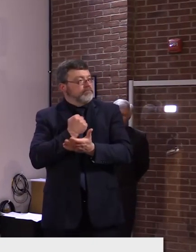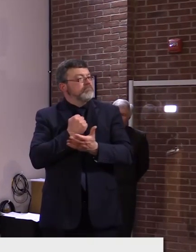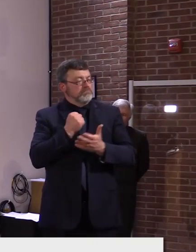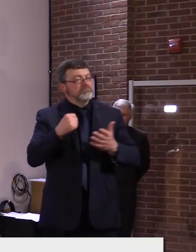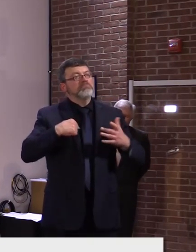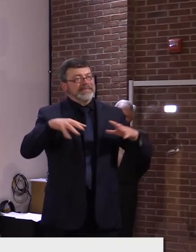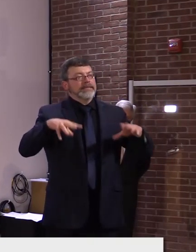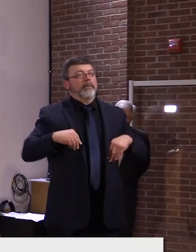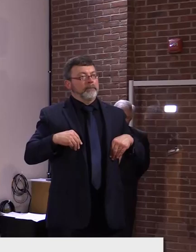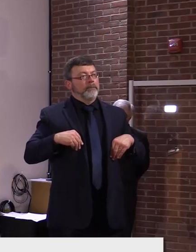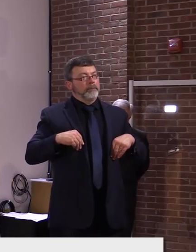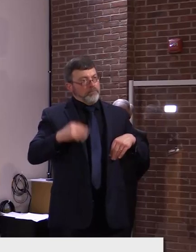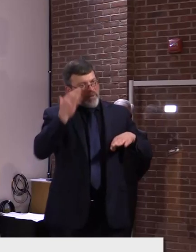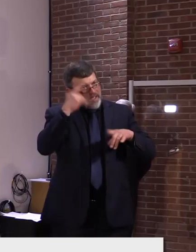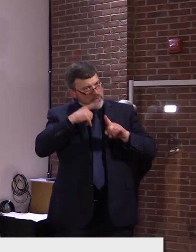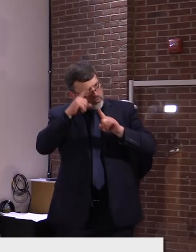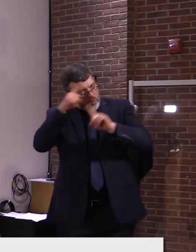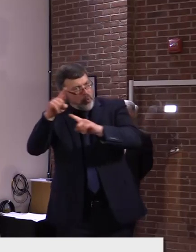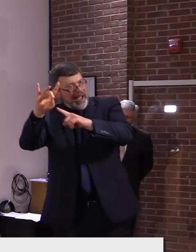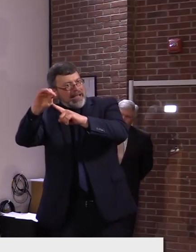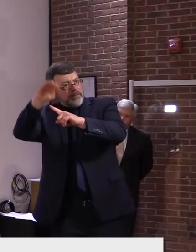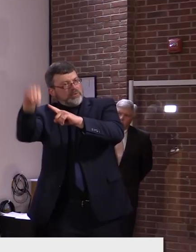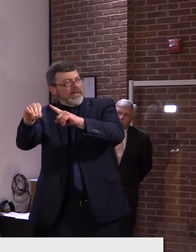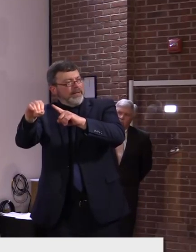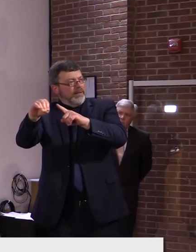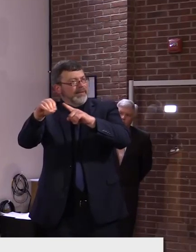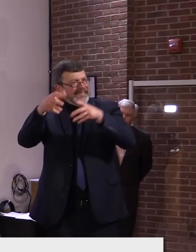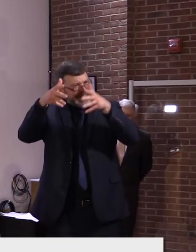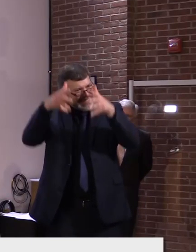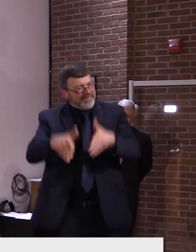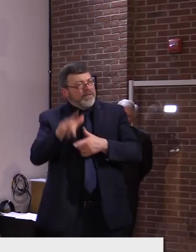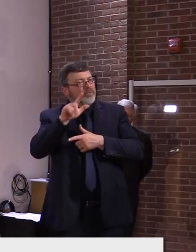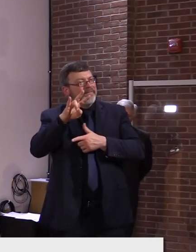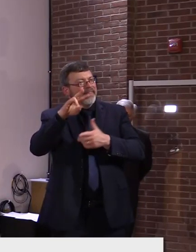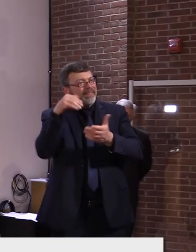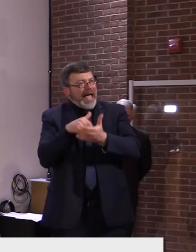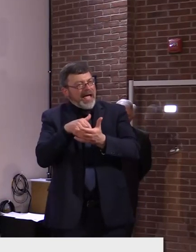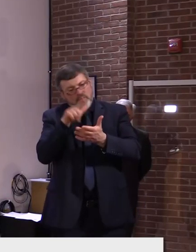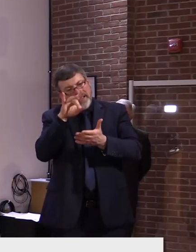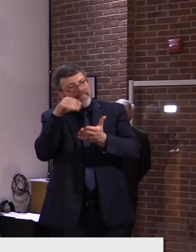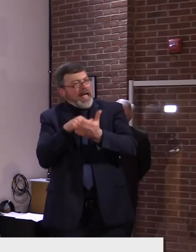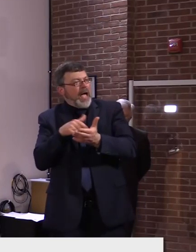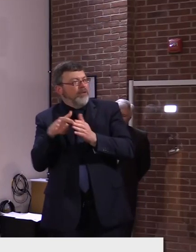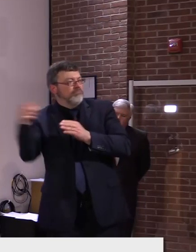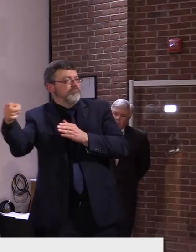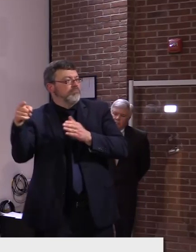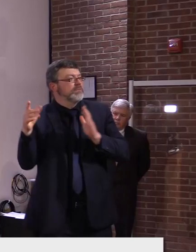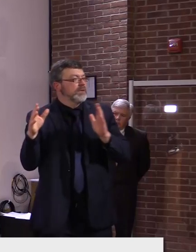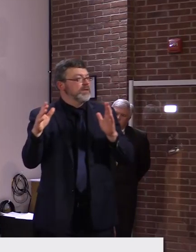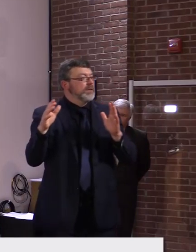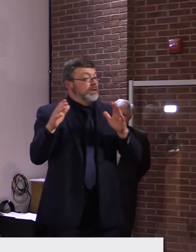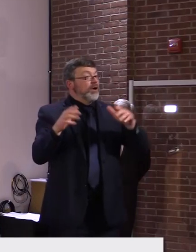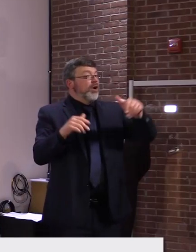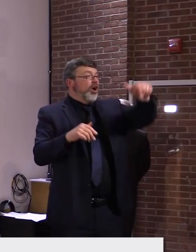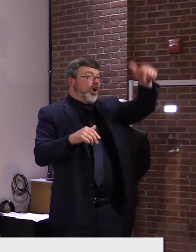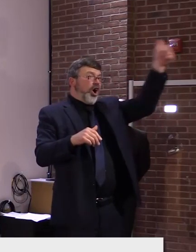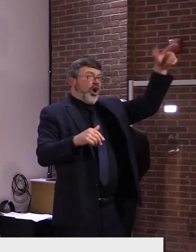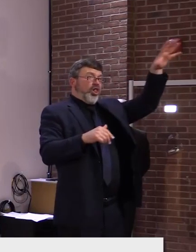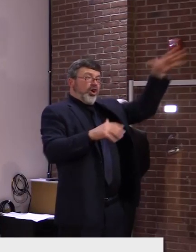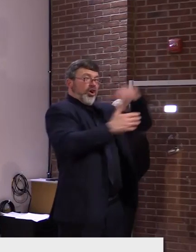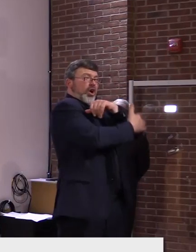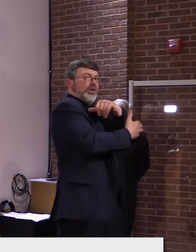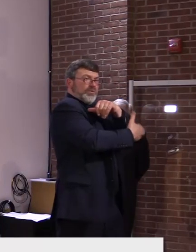little vaccine and needs every possible dose they can get. And we're already seeing some positive news in helping